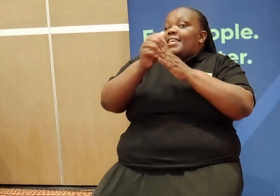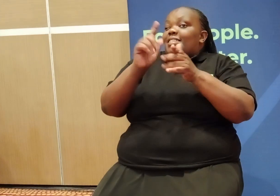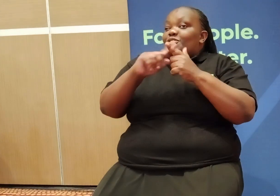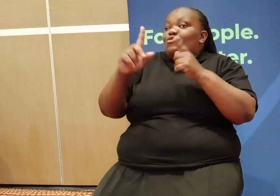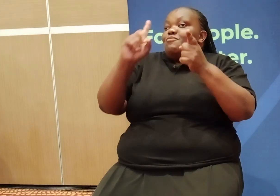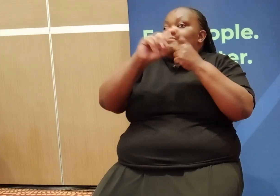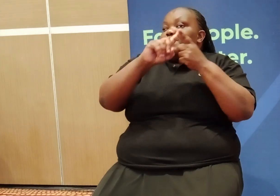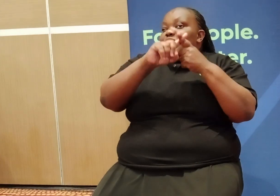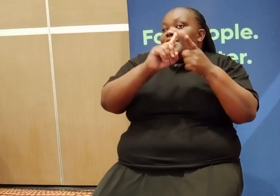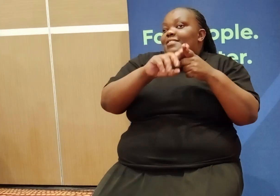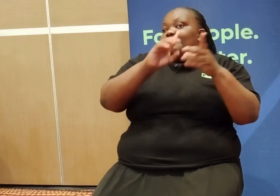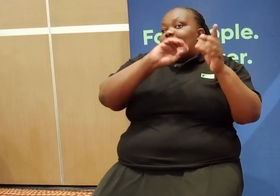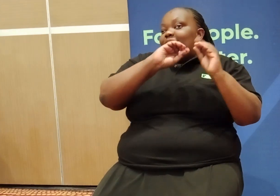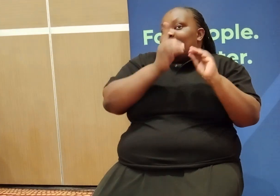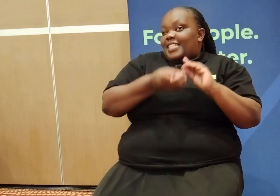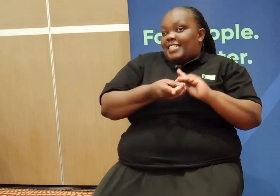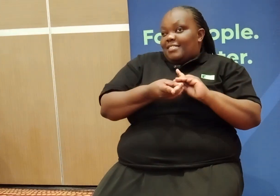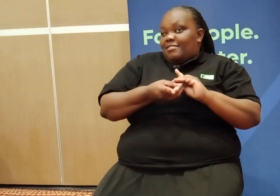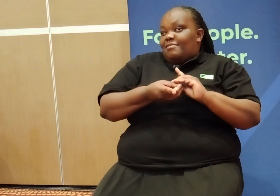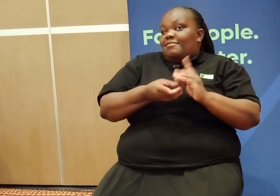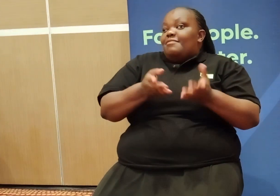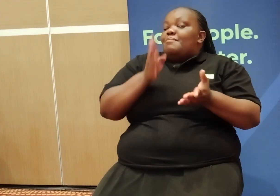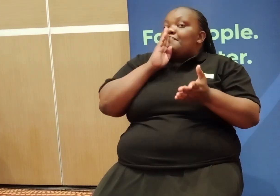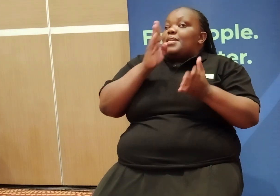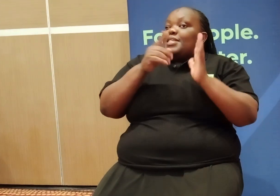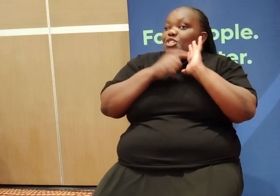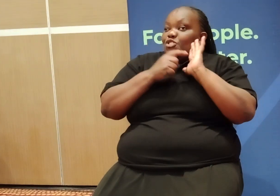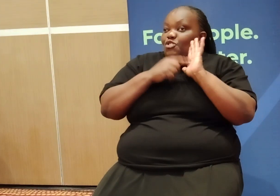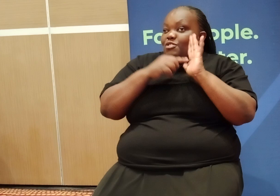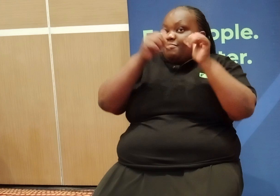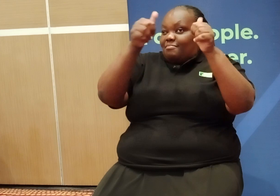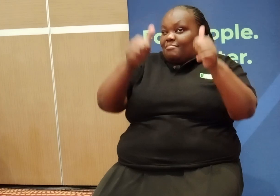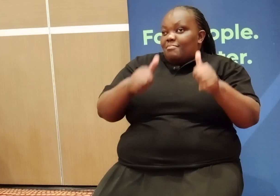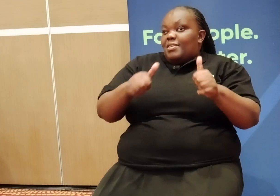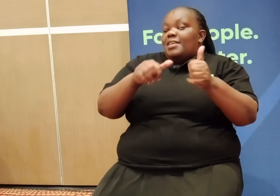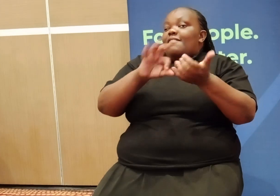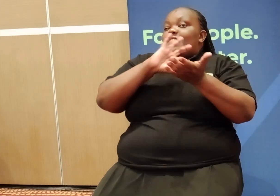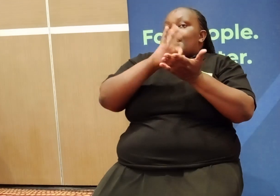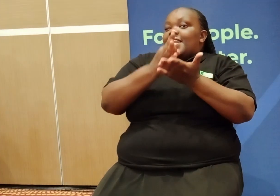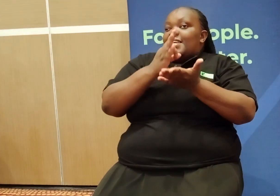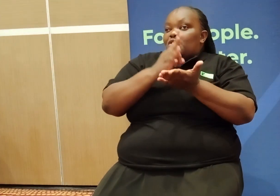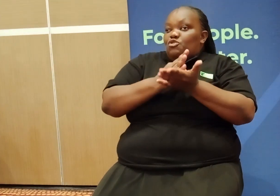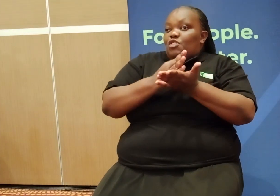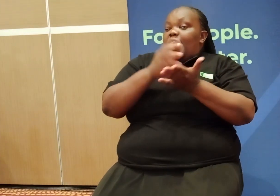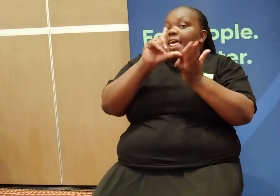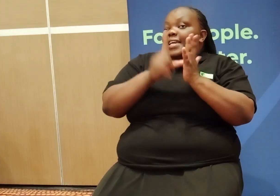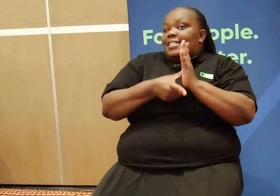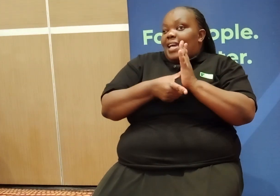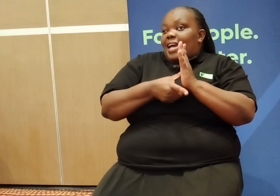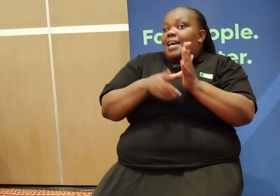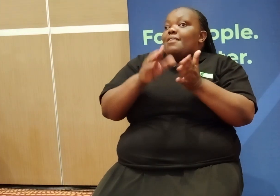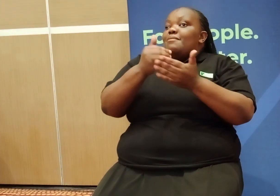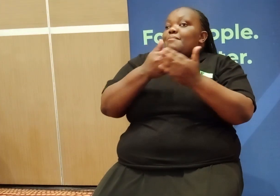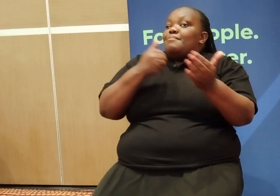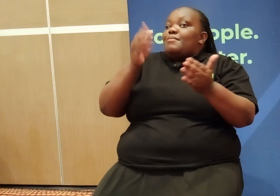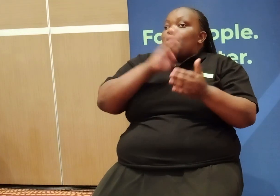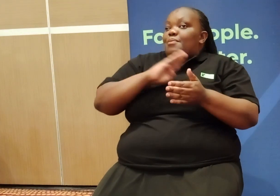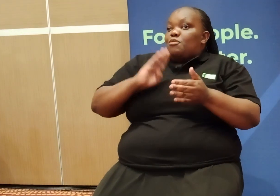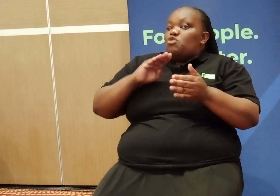positive turn as will be shown in the financials later. On behalf of the board, I would like to confirm that